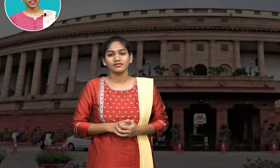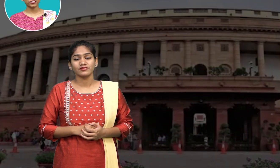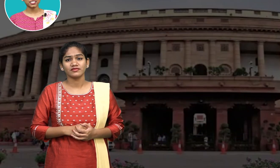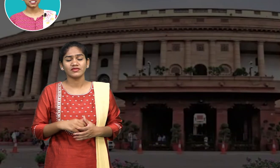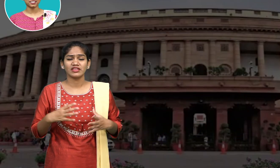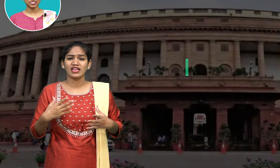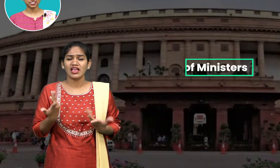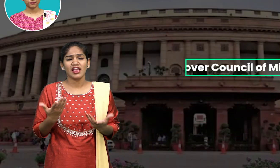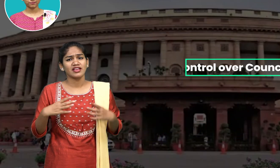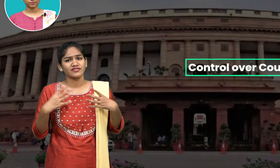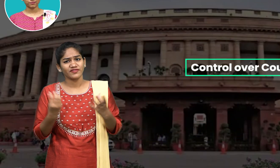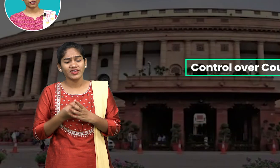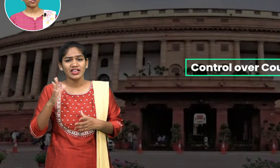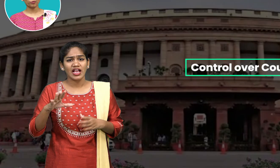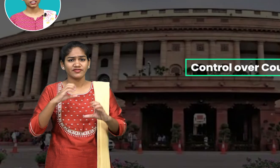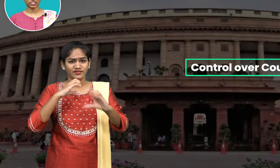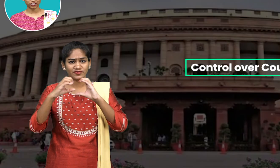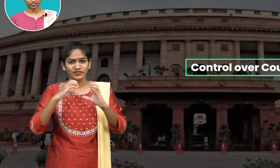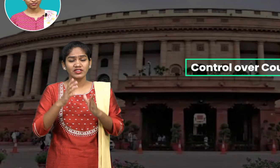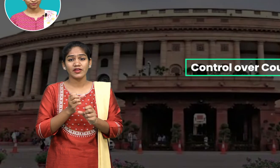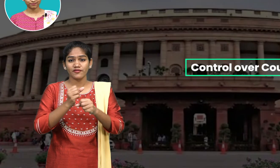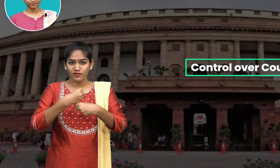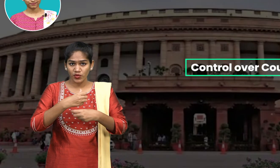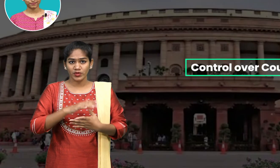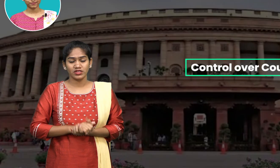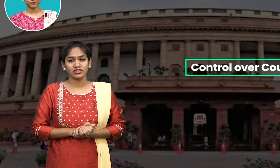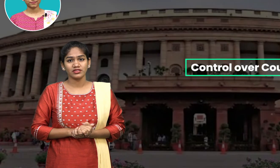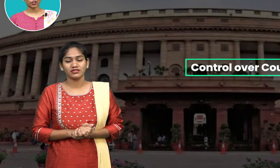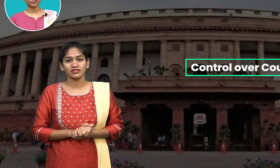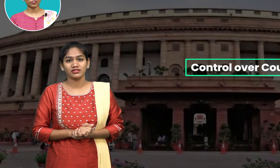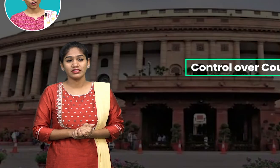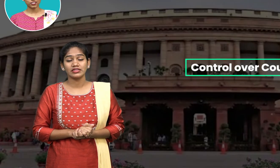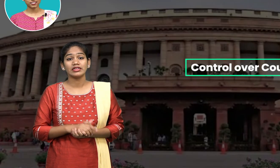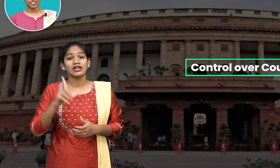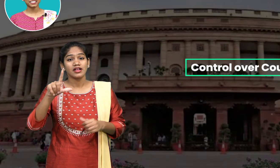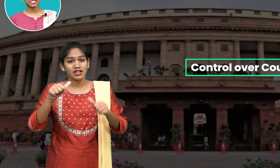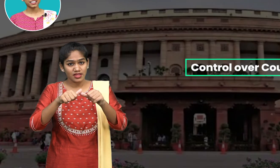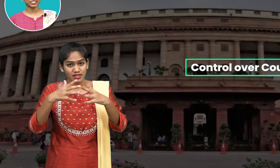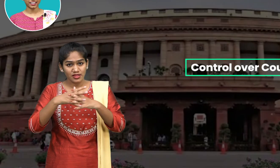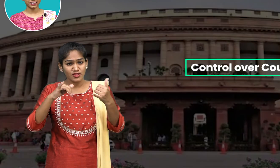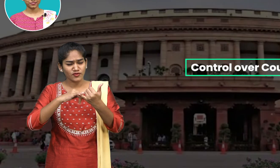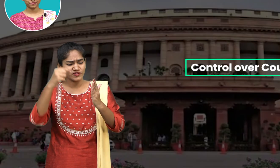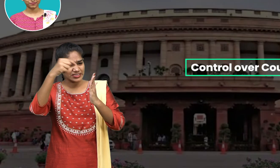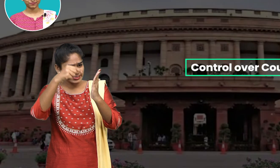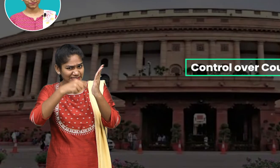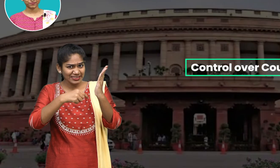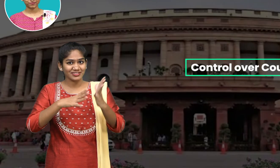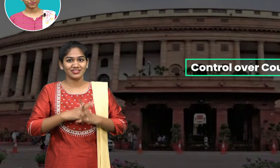As we have discussed the formulation of laws in detail,